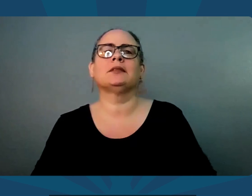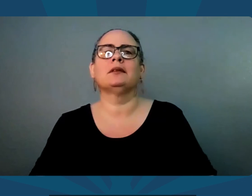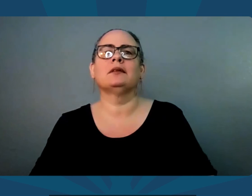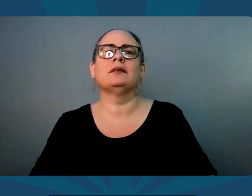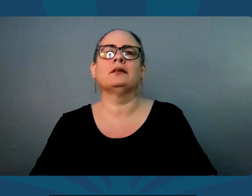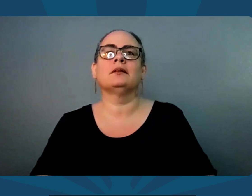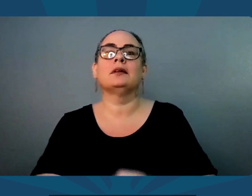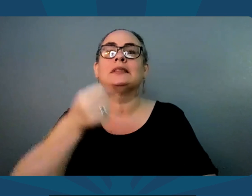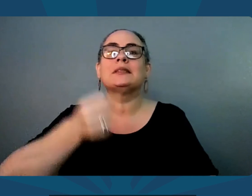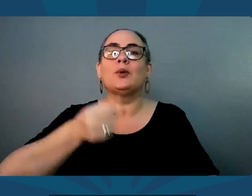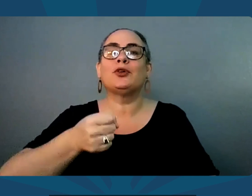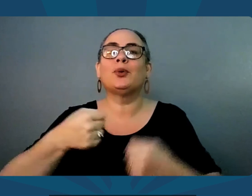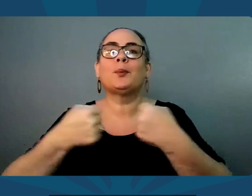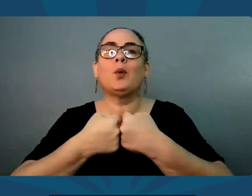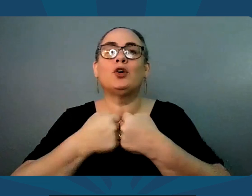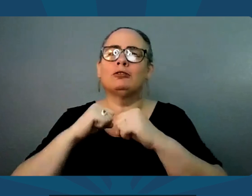supporting our police departments,